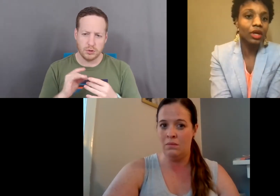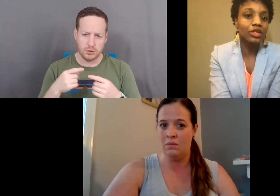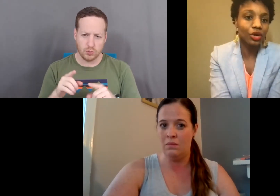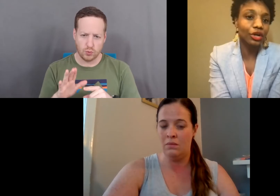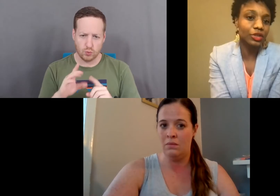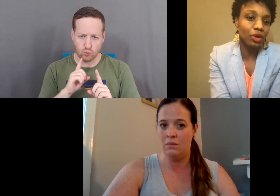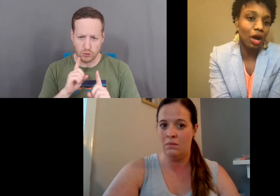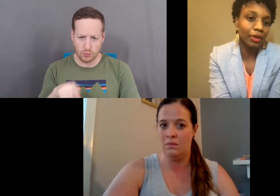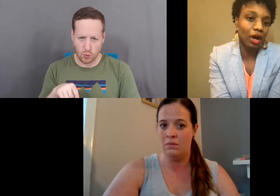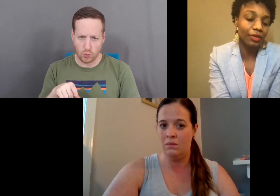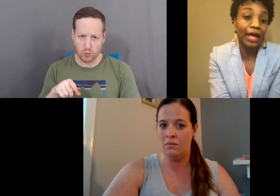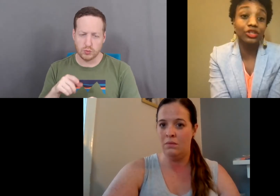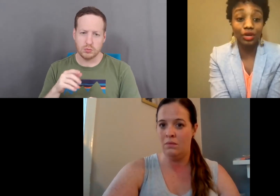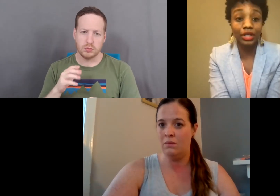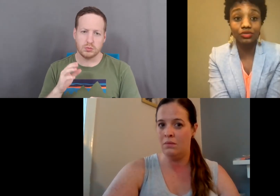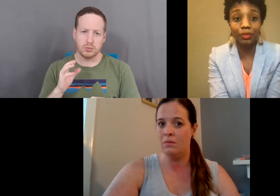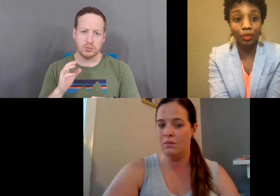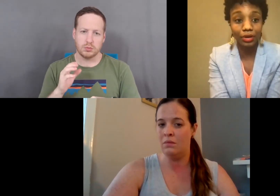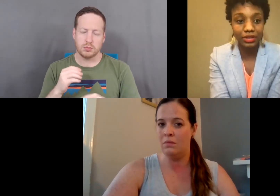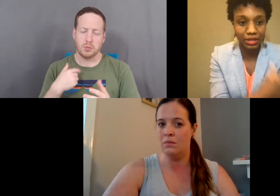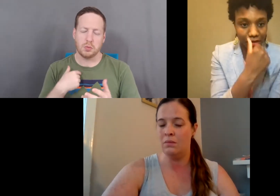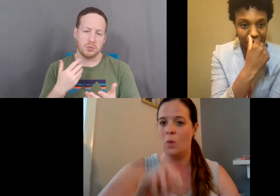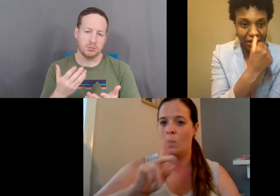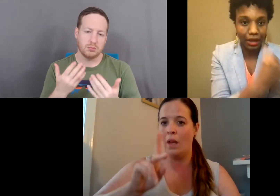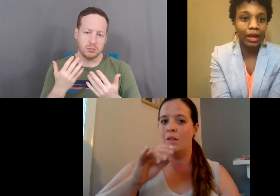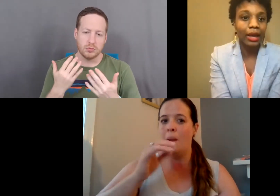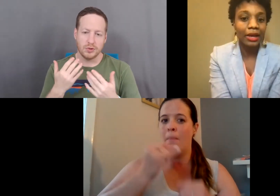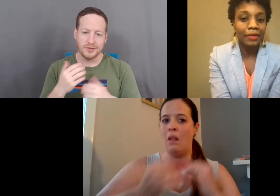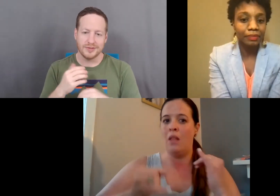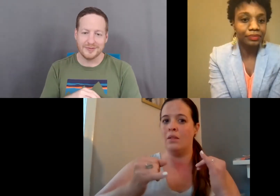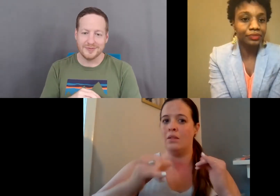So Ernest will comment on that during his report. This is Tim speaking.